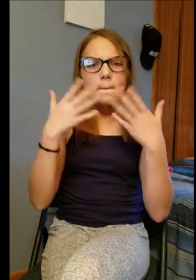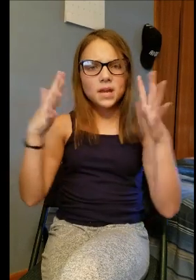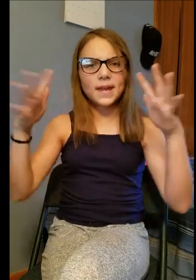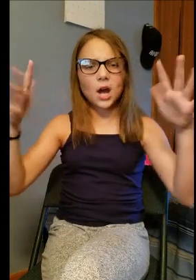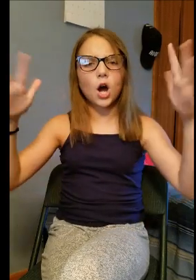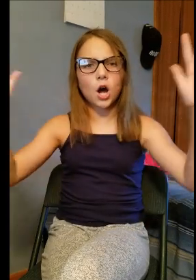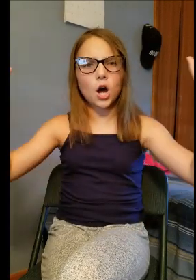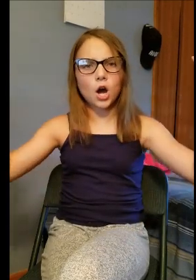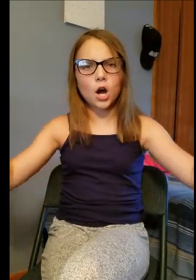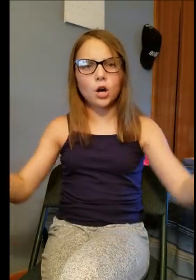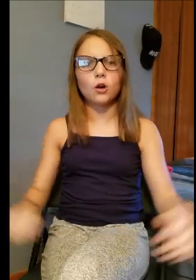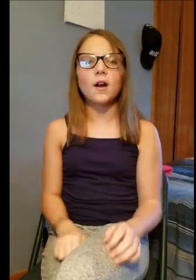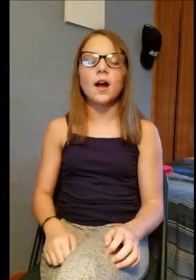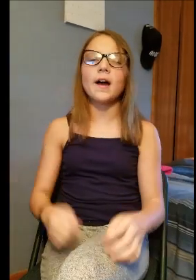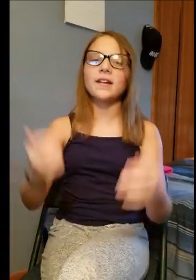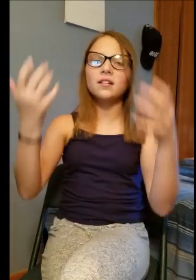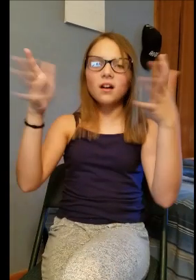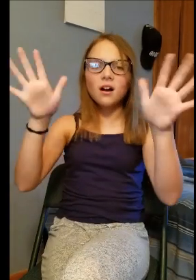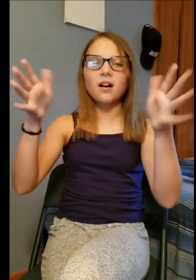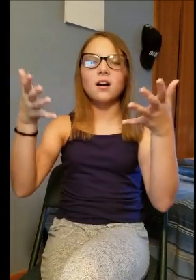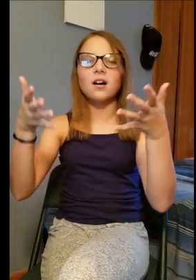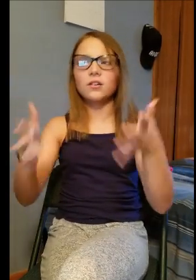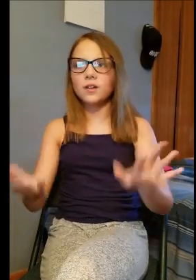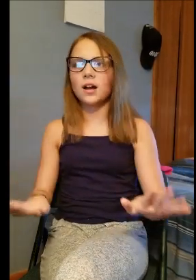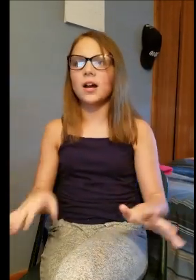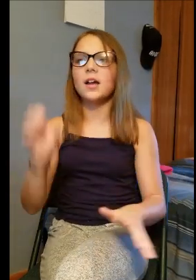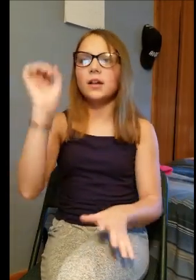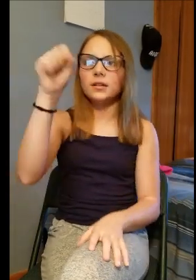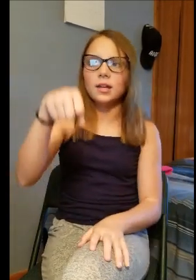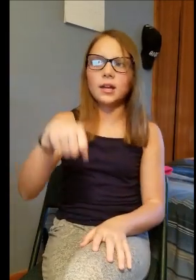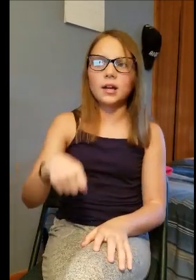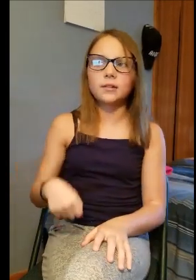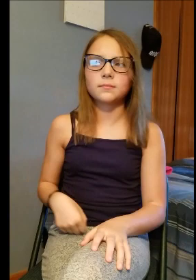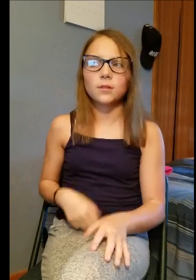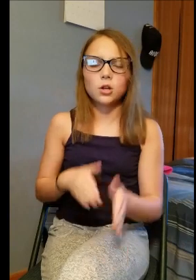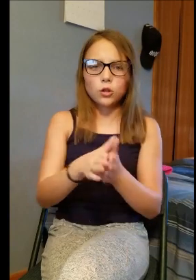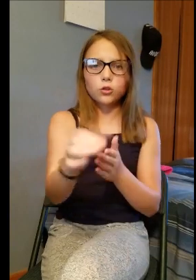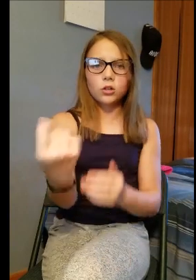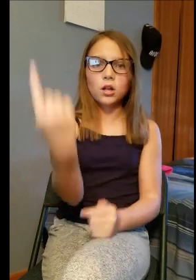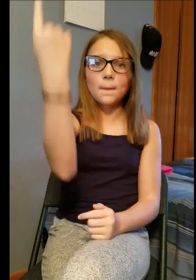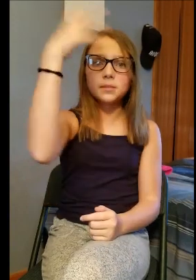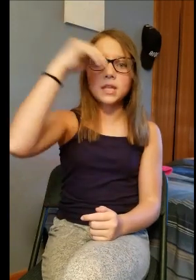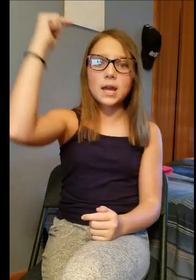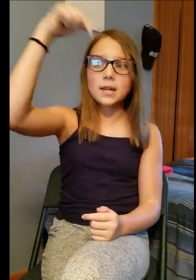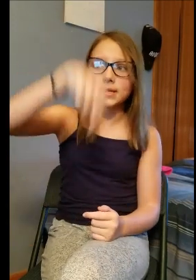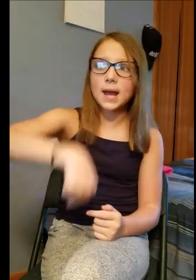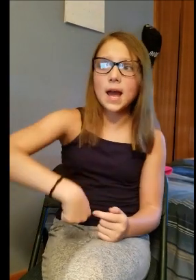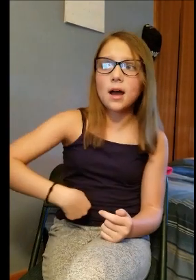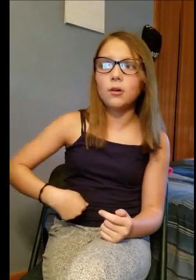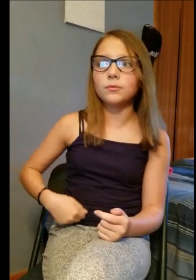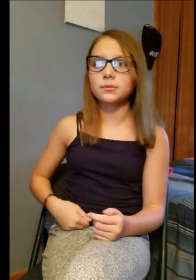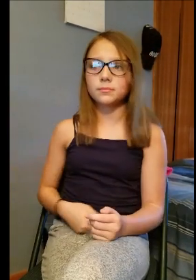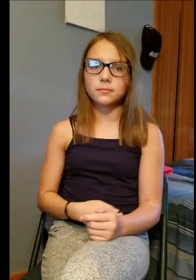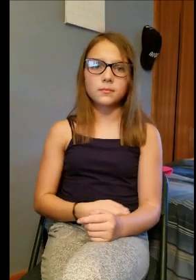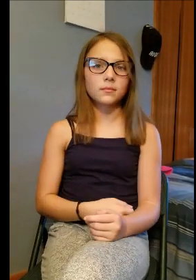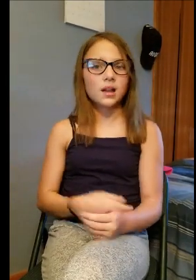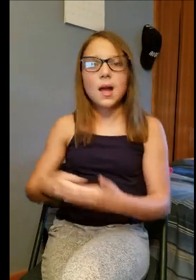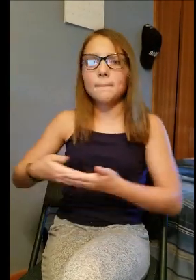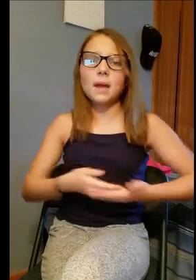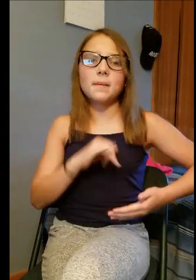be All right, all right, yeah Through the ups and downs Baby,